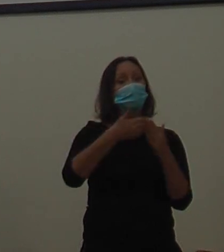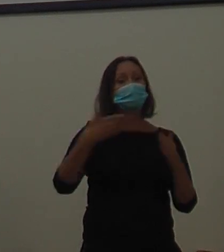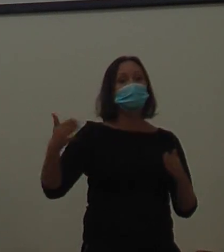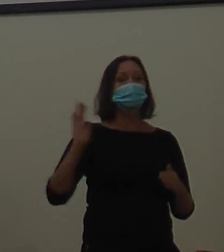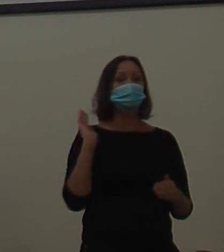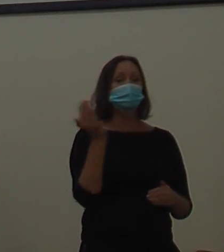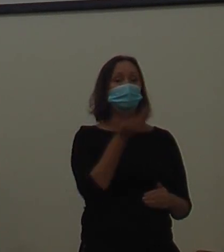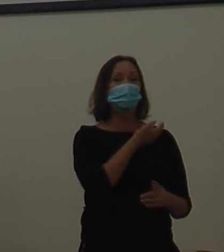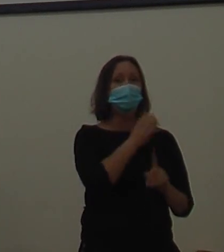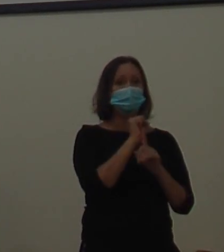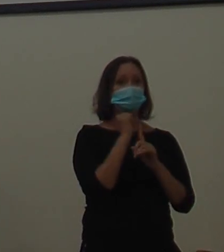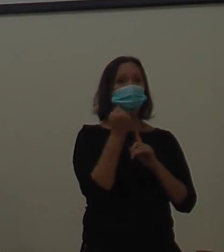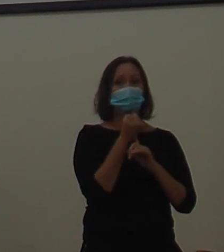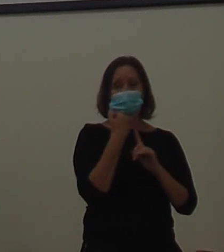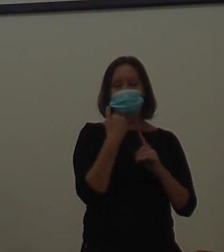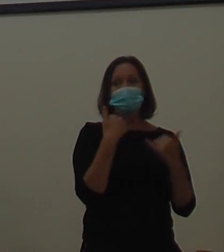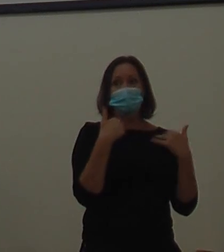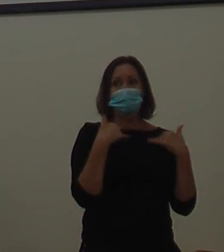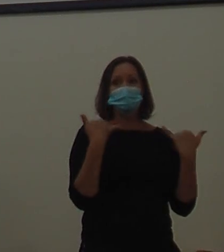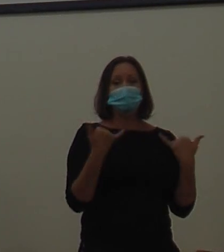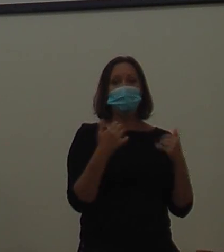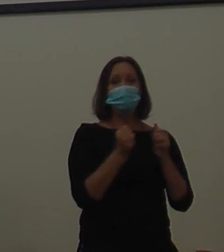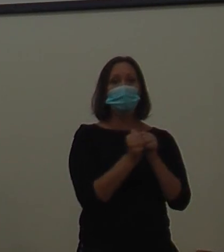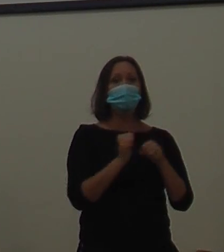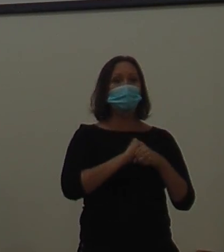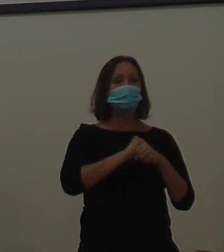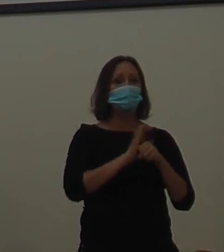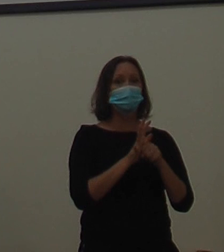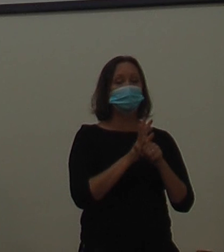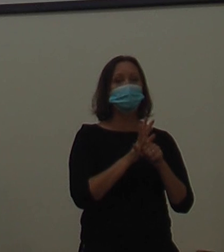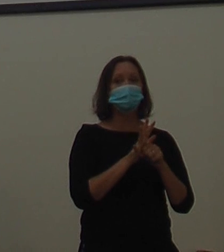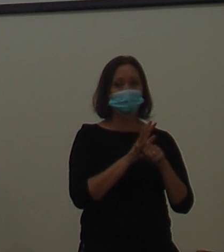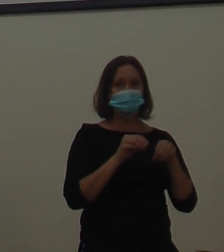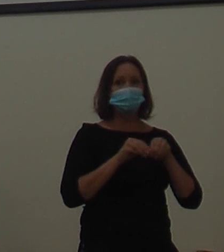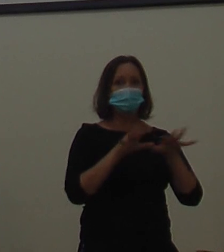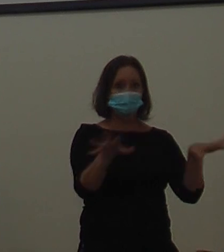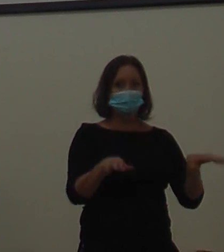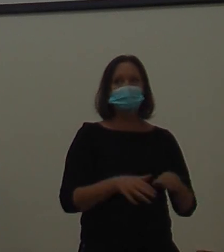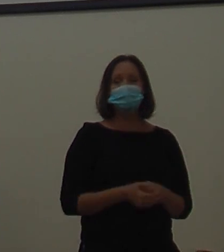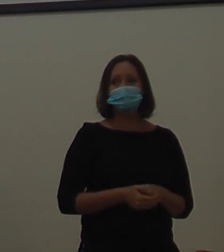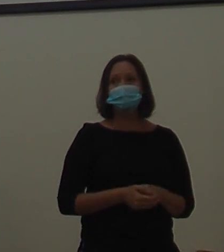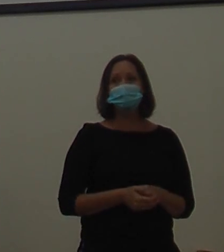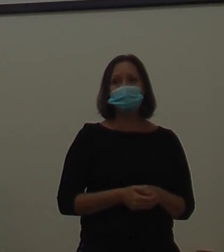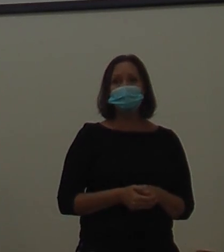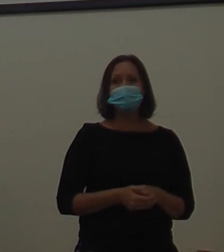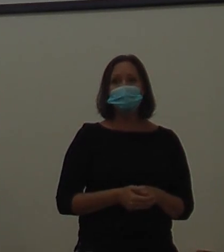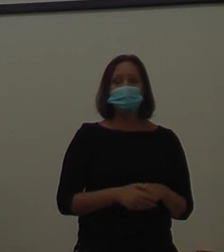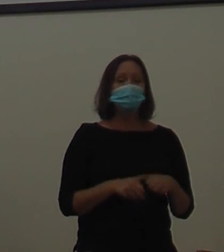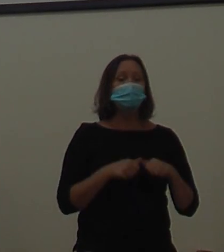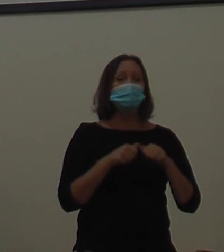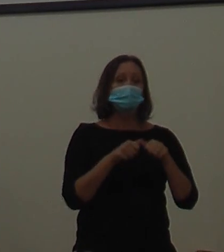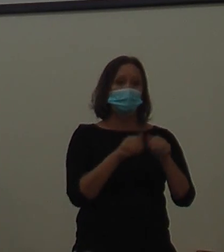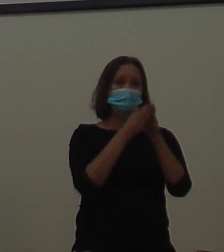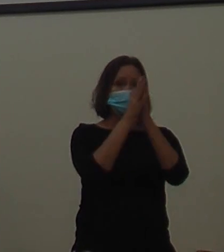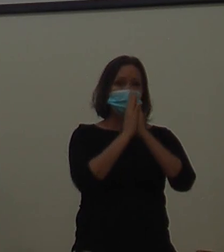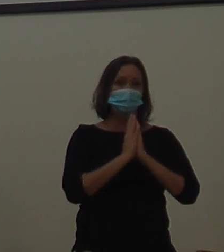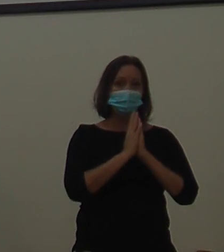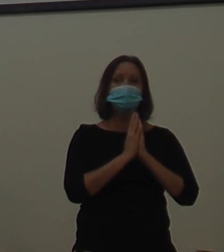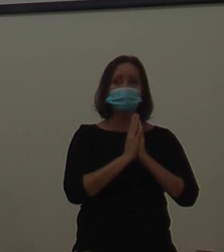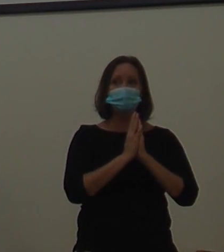even worldwide, with the coronavirus, that And please keep that in your prayers as well,